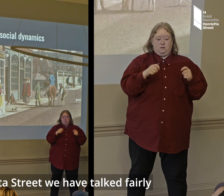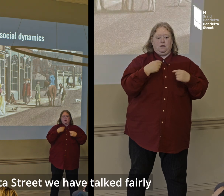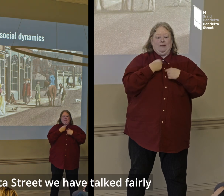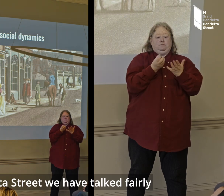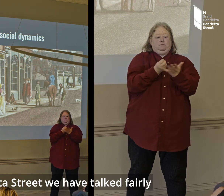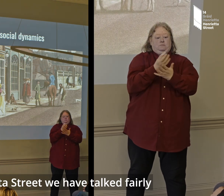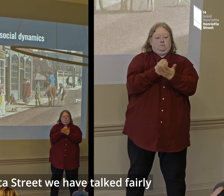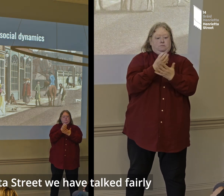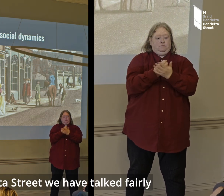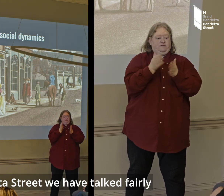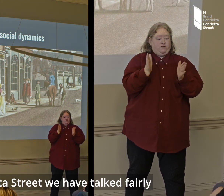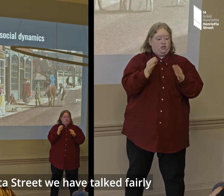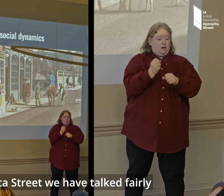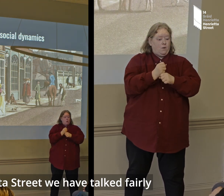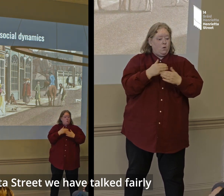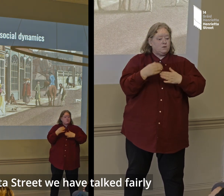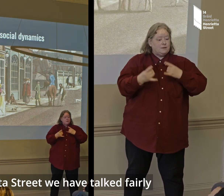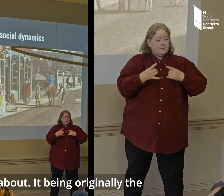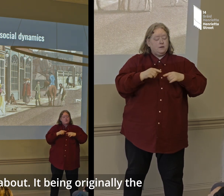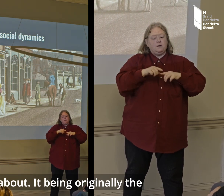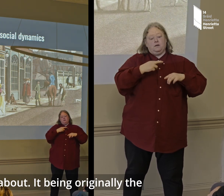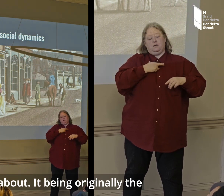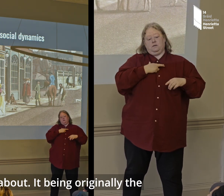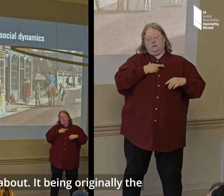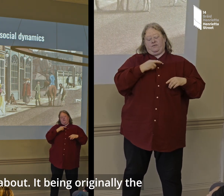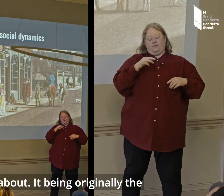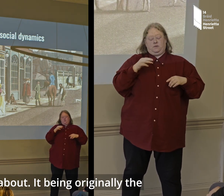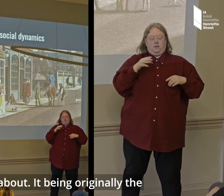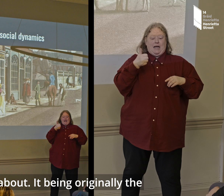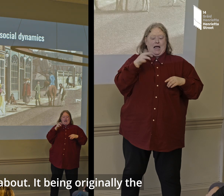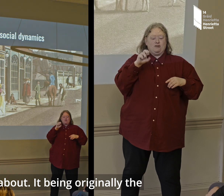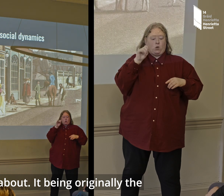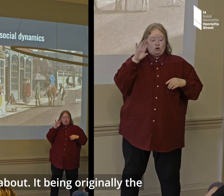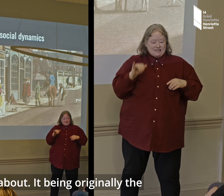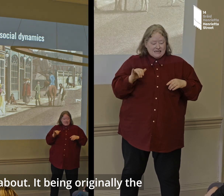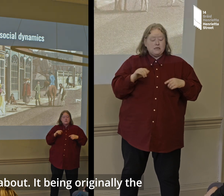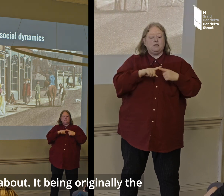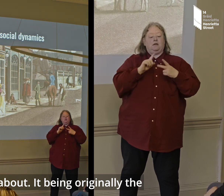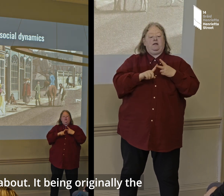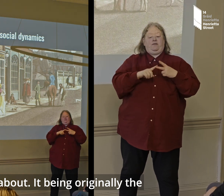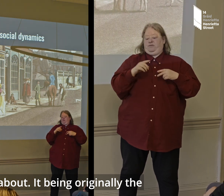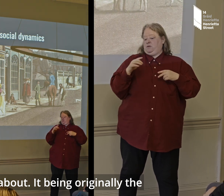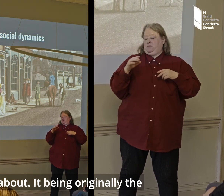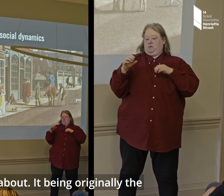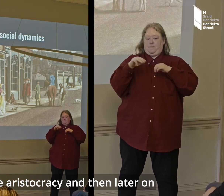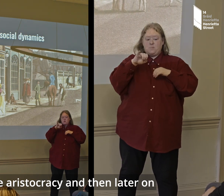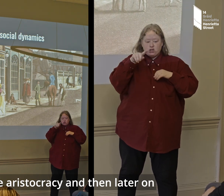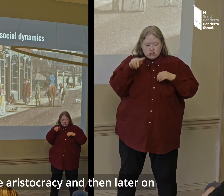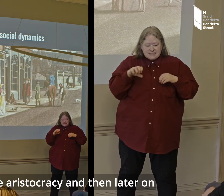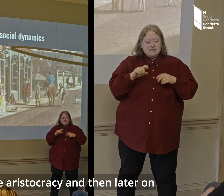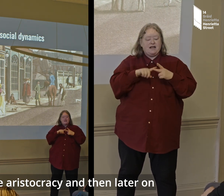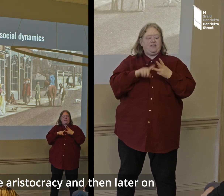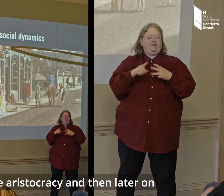So Henrietta Street, we have talked fairly in detail about. It being originally the home